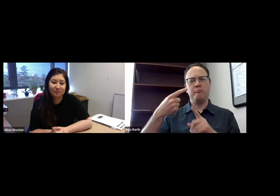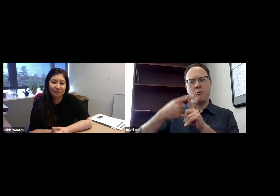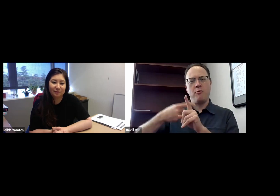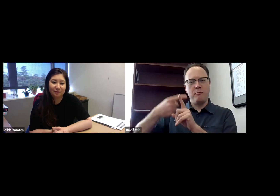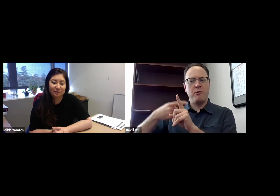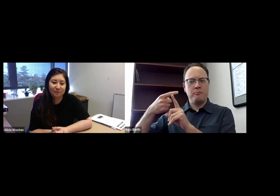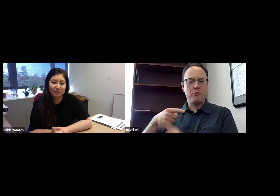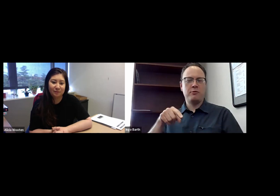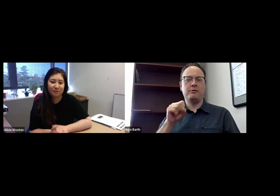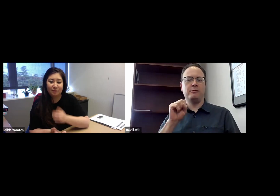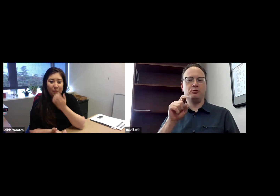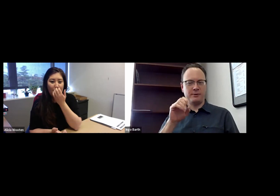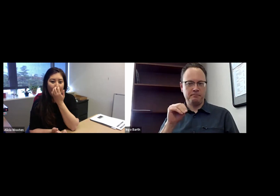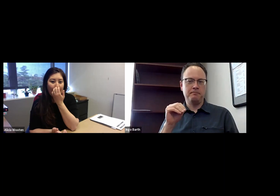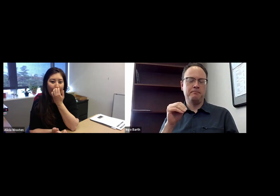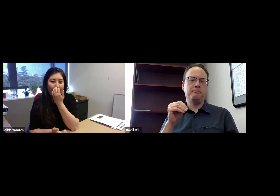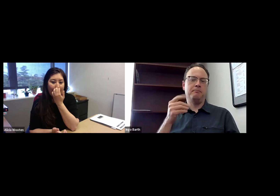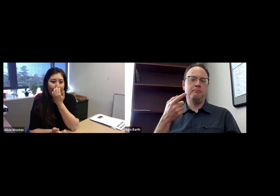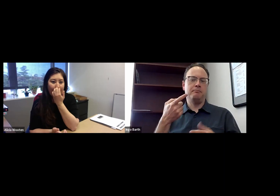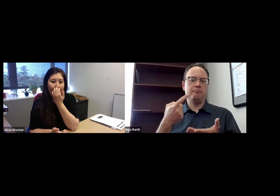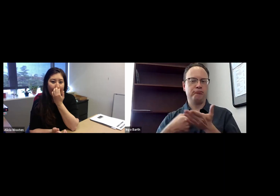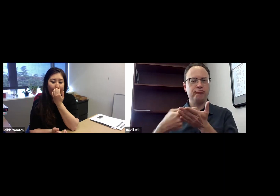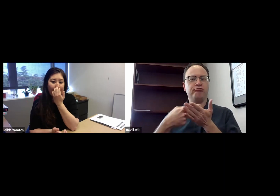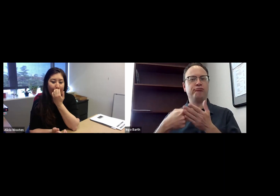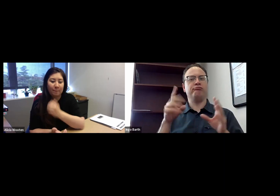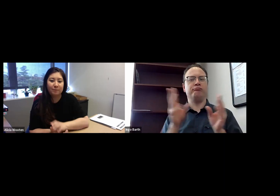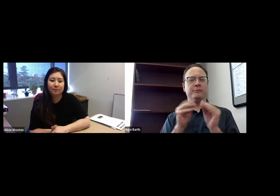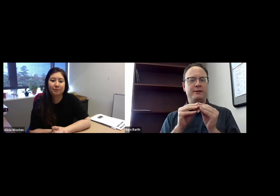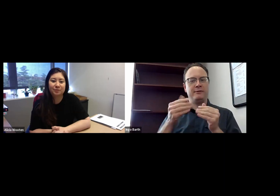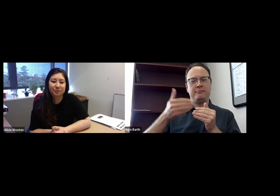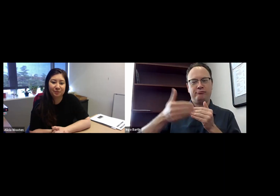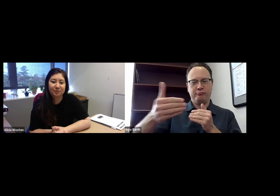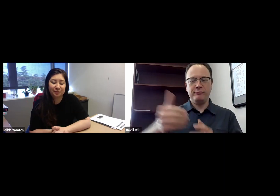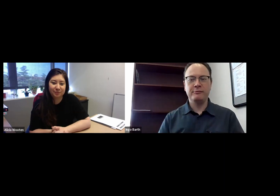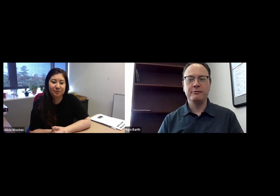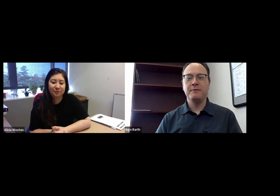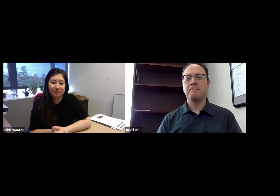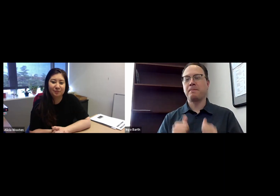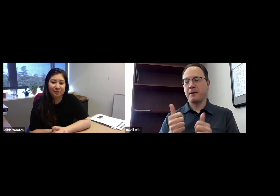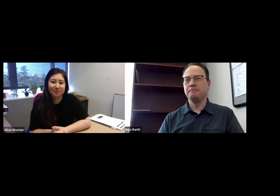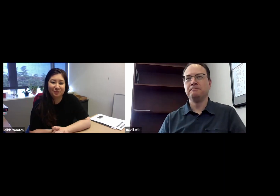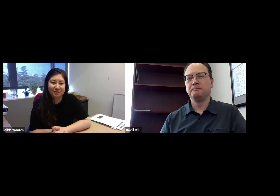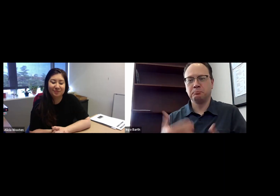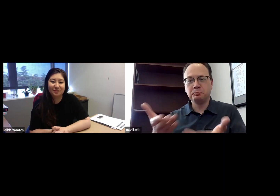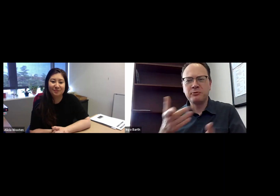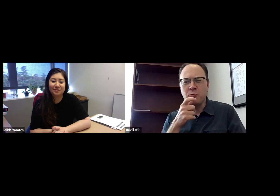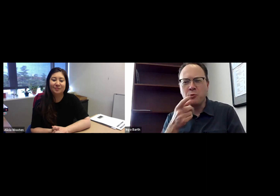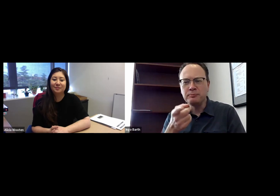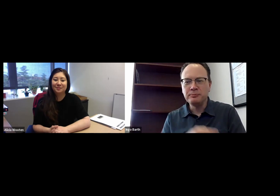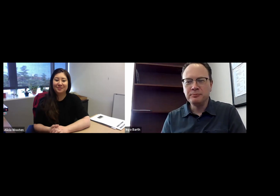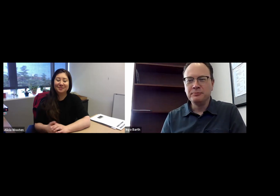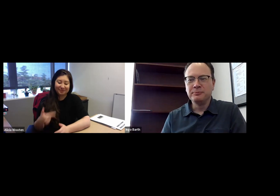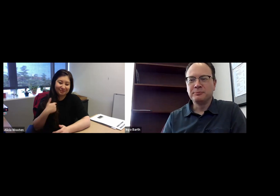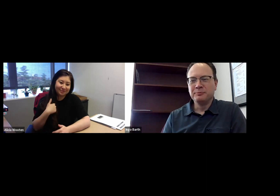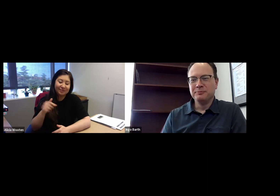spring 2022. And I'm also hosting these once